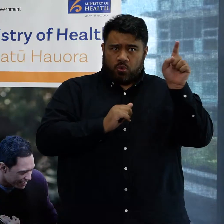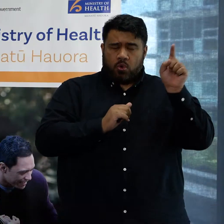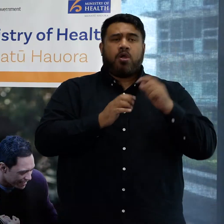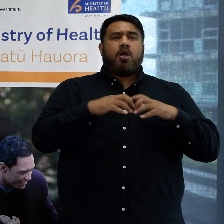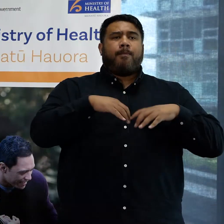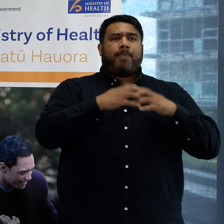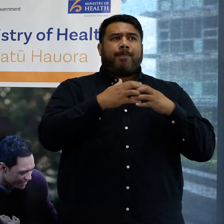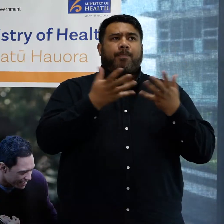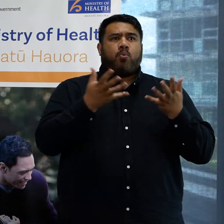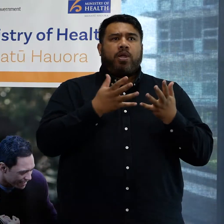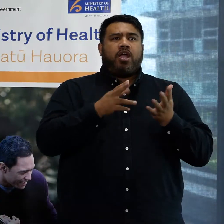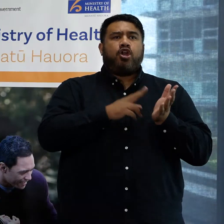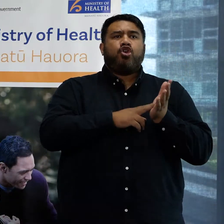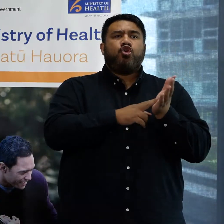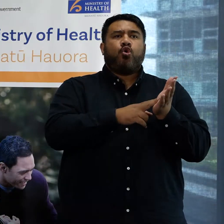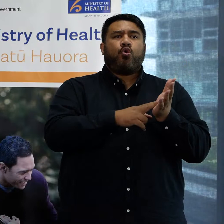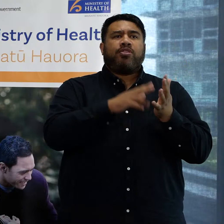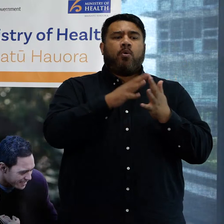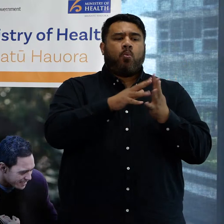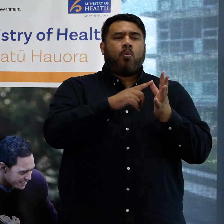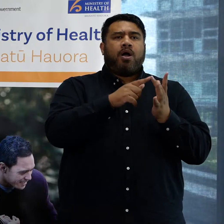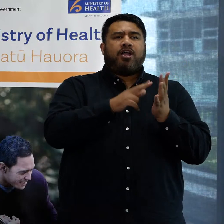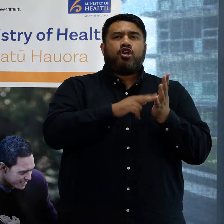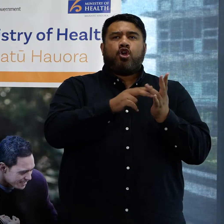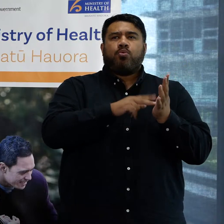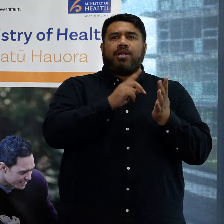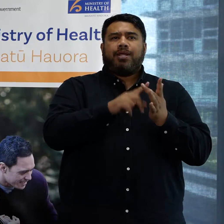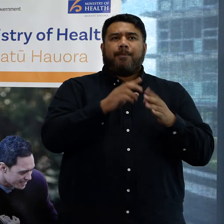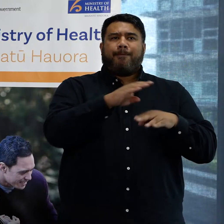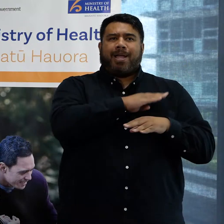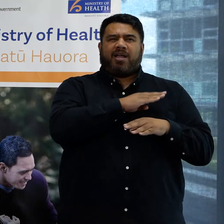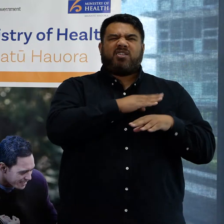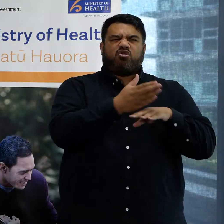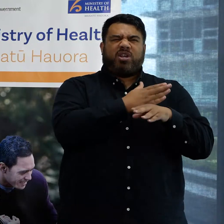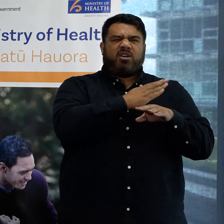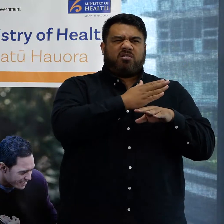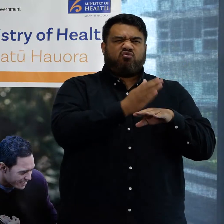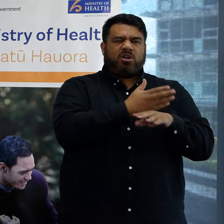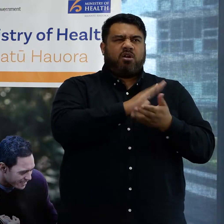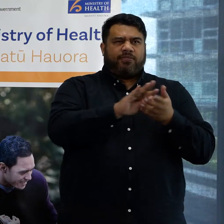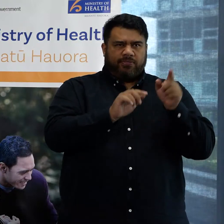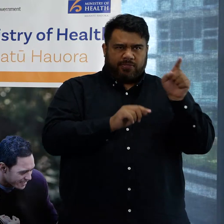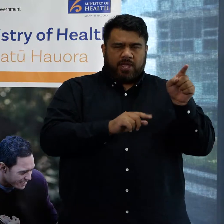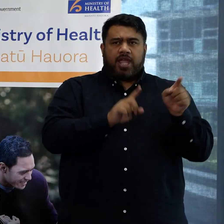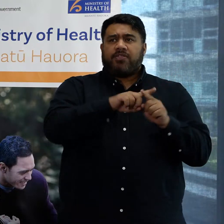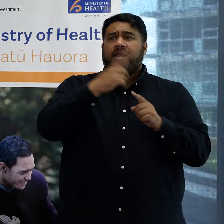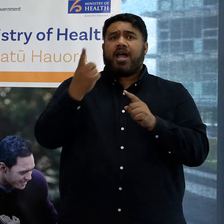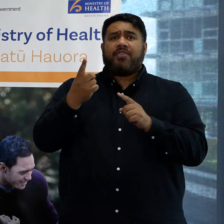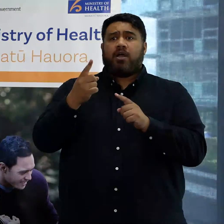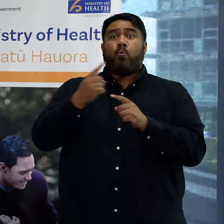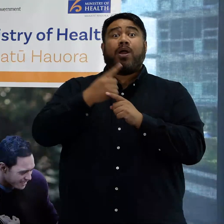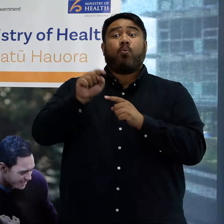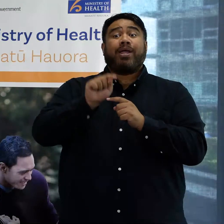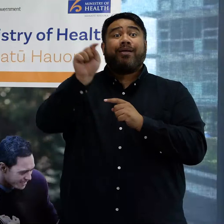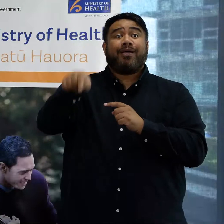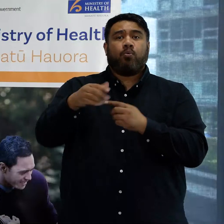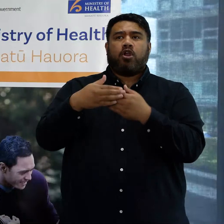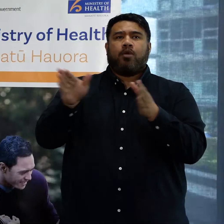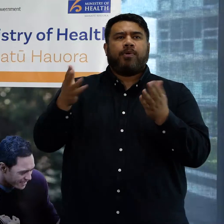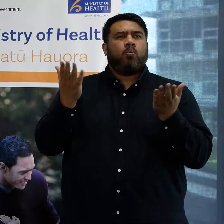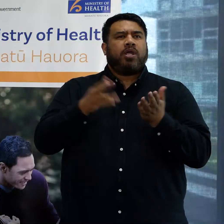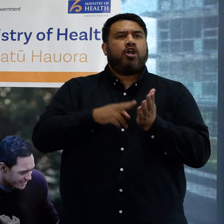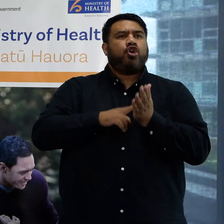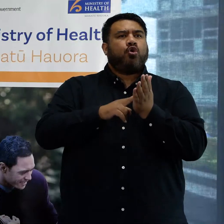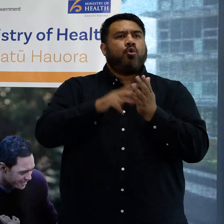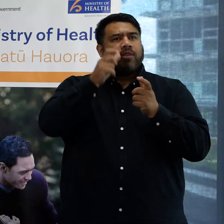at North Wainoni Park in Greenhive, and a surge centre is also open for a week from today at North Care